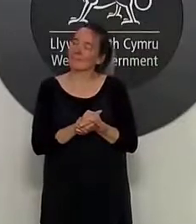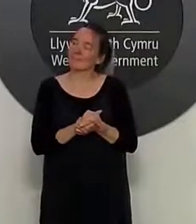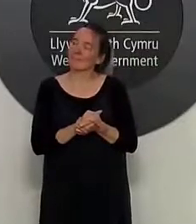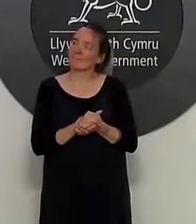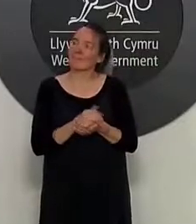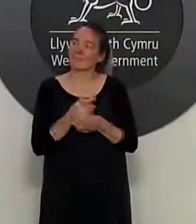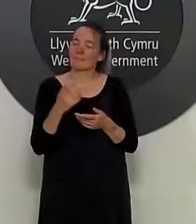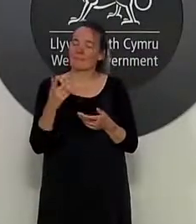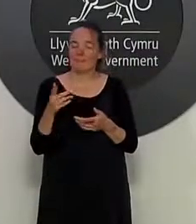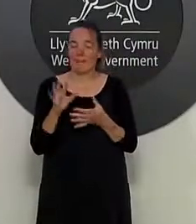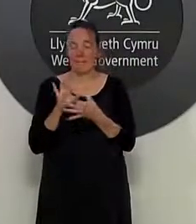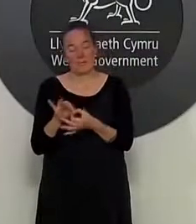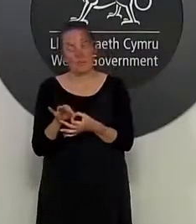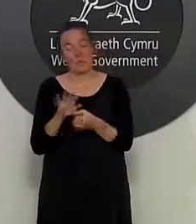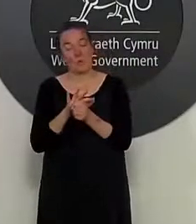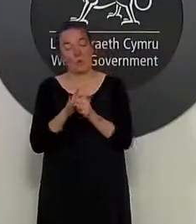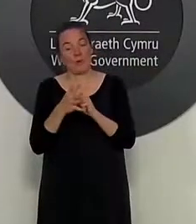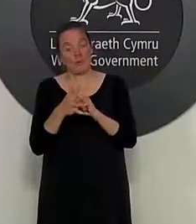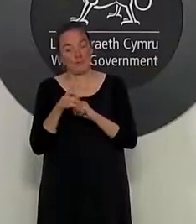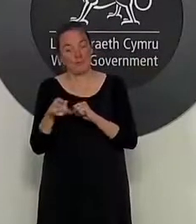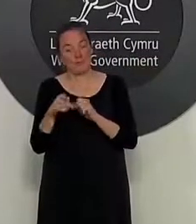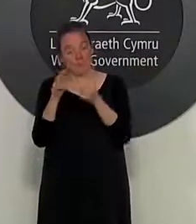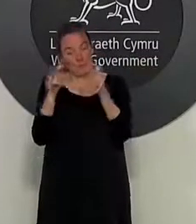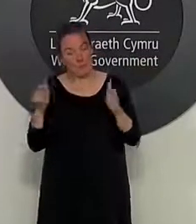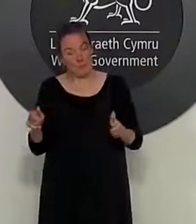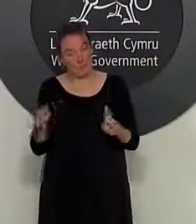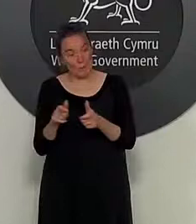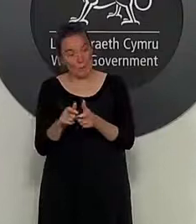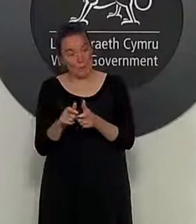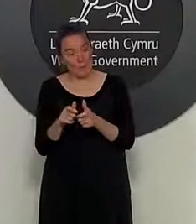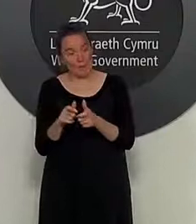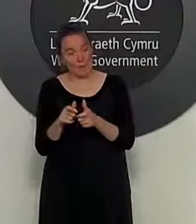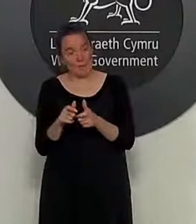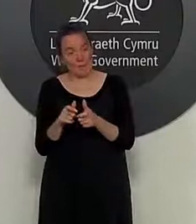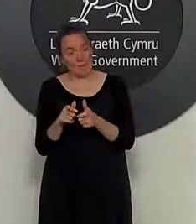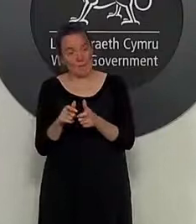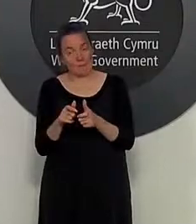the COVID framework that, you know,